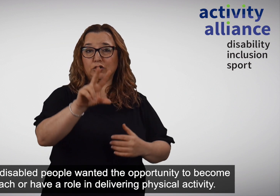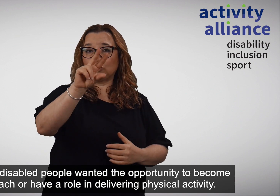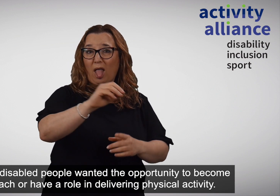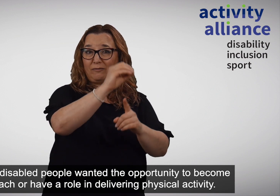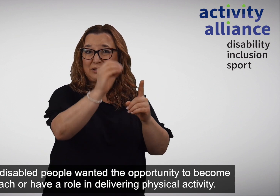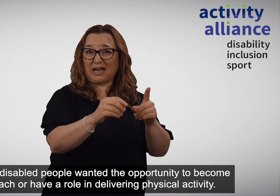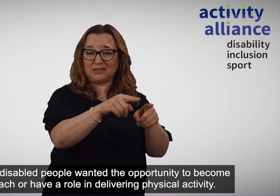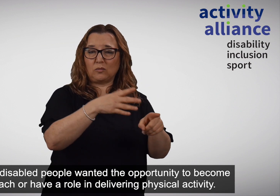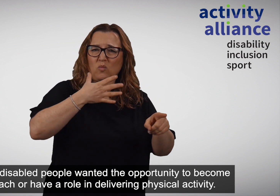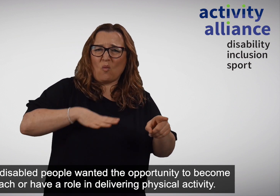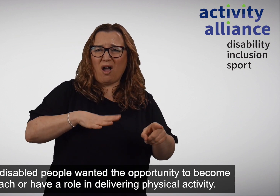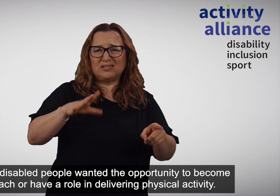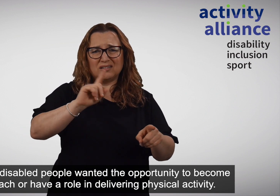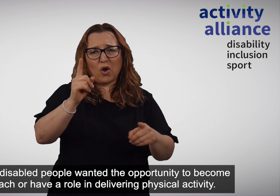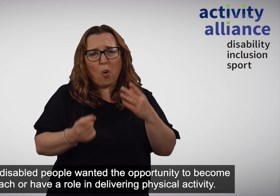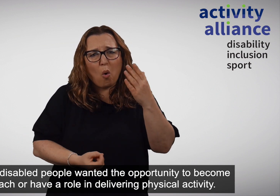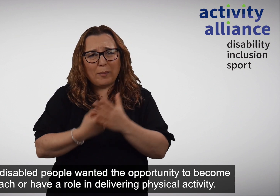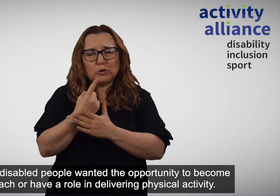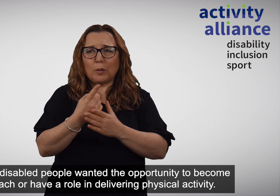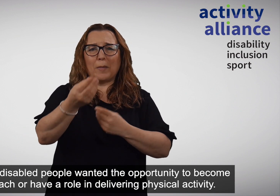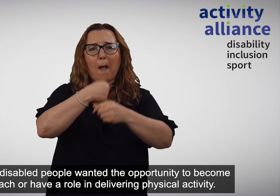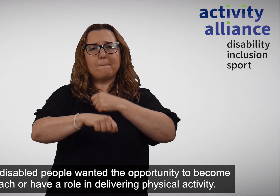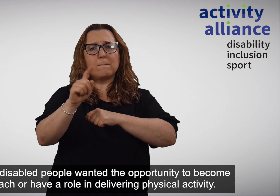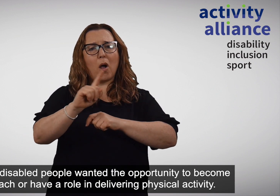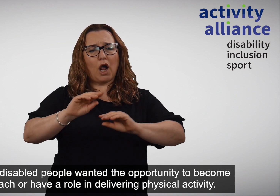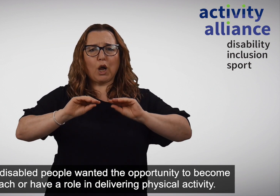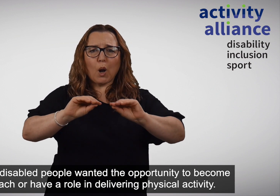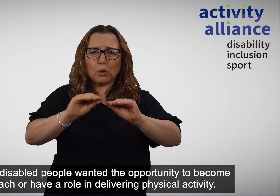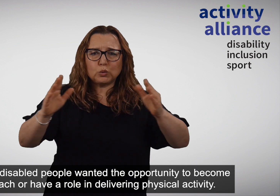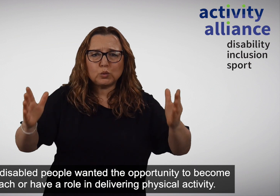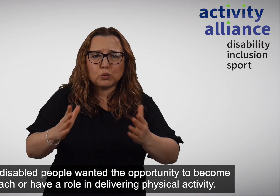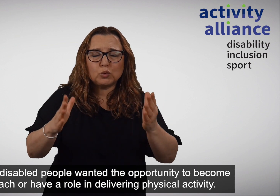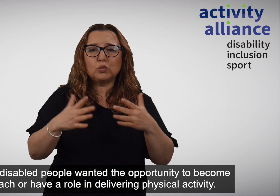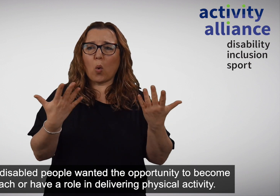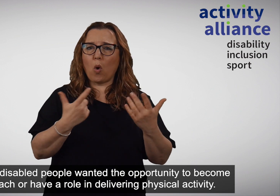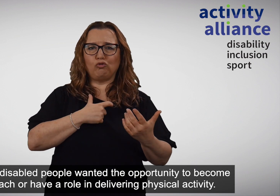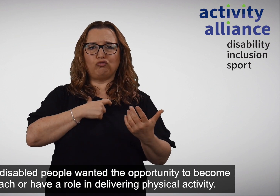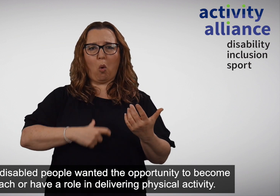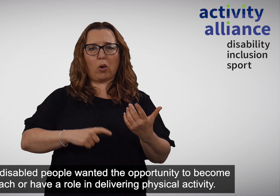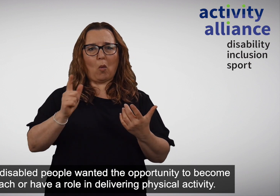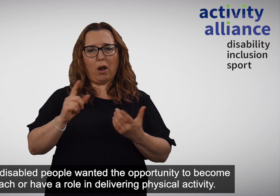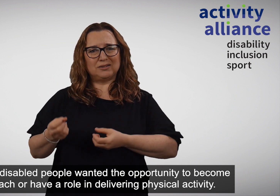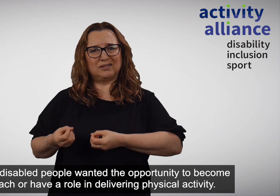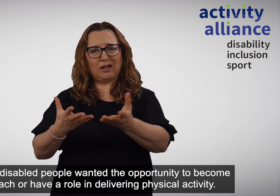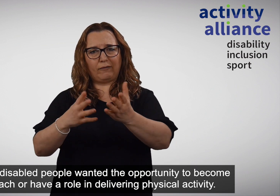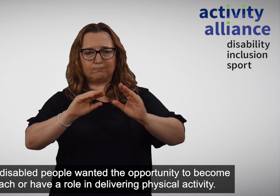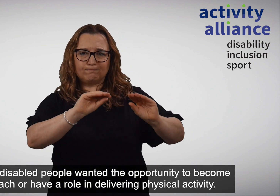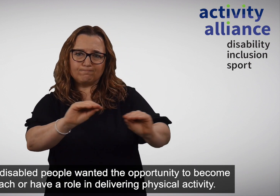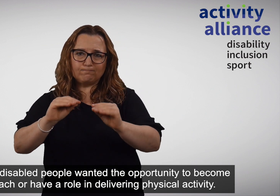12% of disabled people wanted the opportunity to become a coach or have a role in delivering